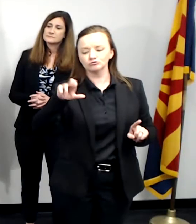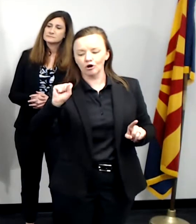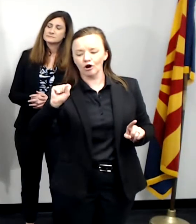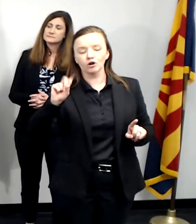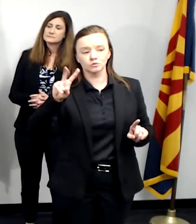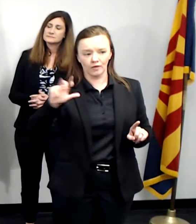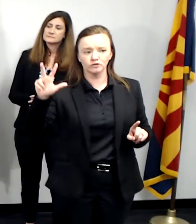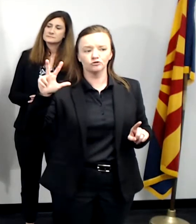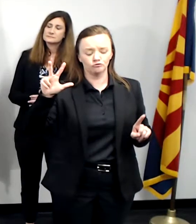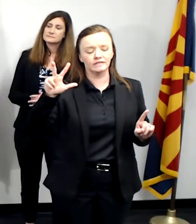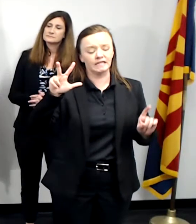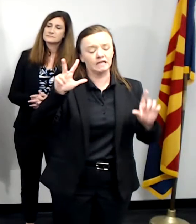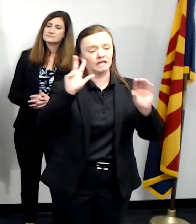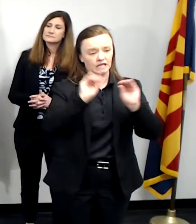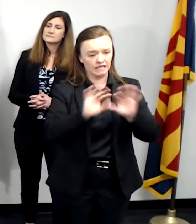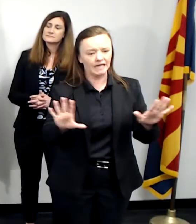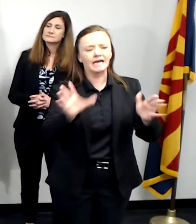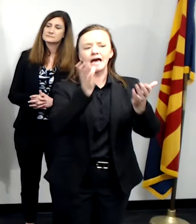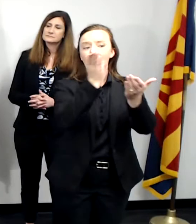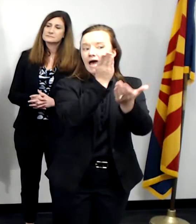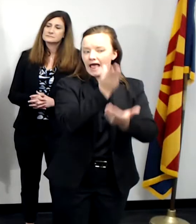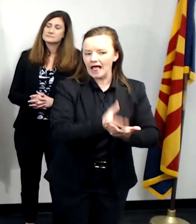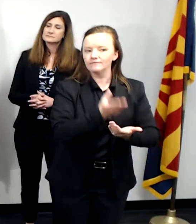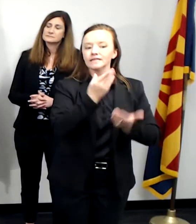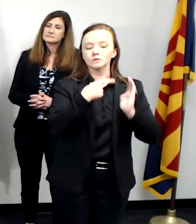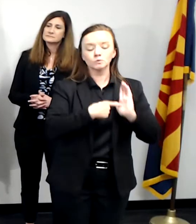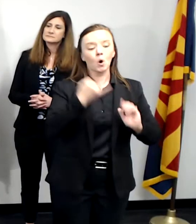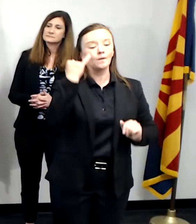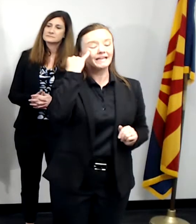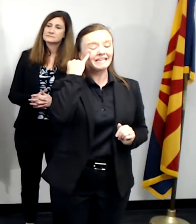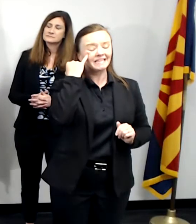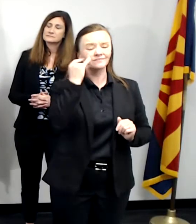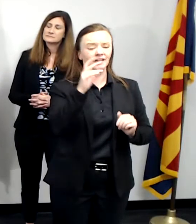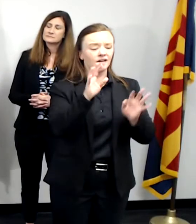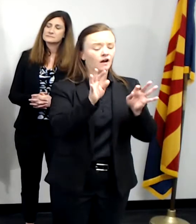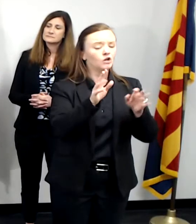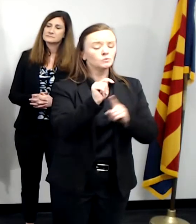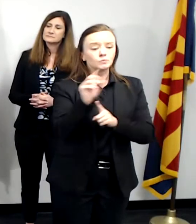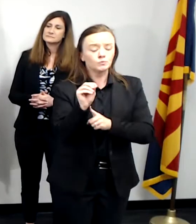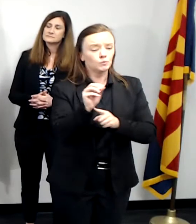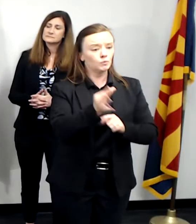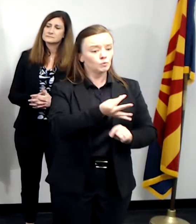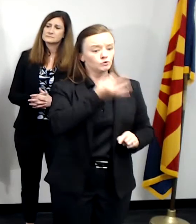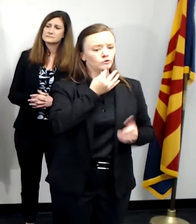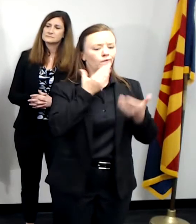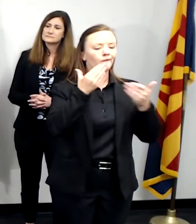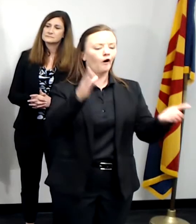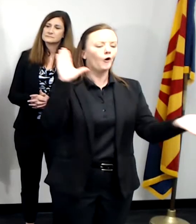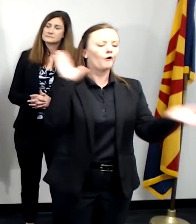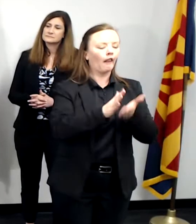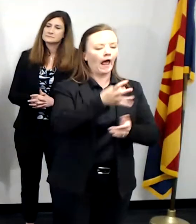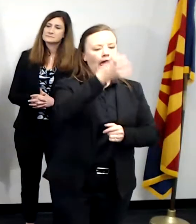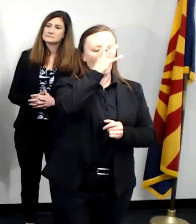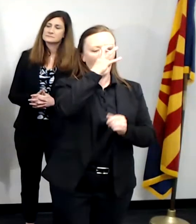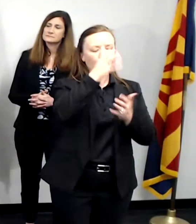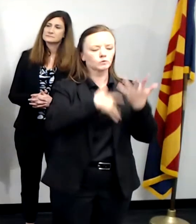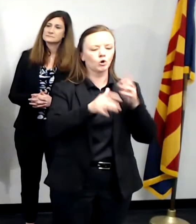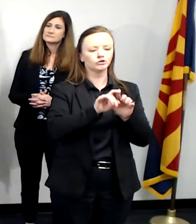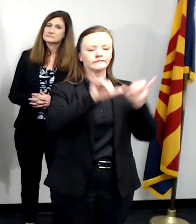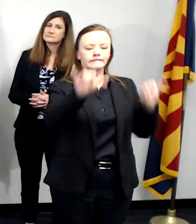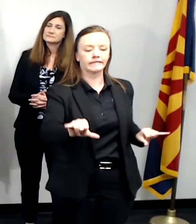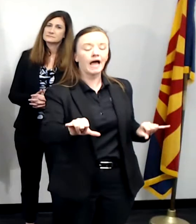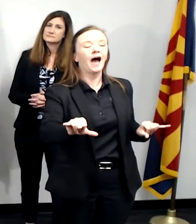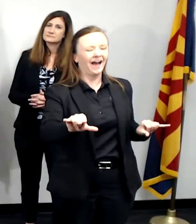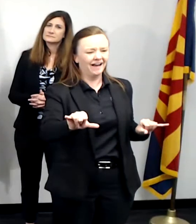and other preventive measures too soon can lead to a second wave of outbreaks. Are you modeling that, thinking about